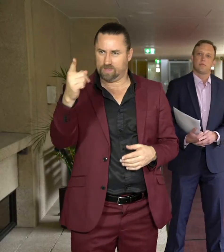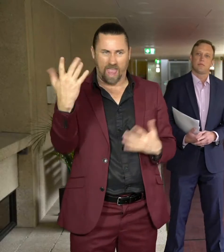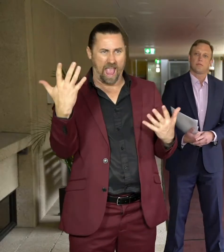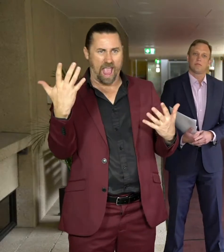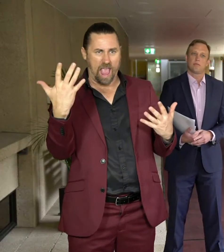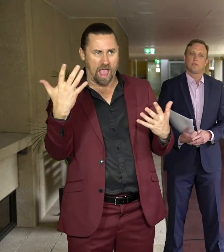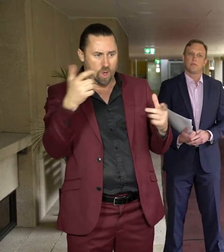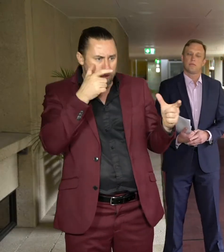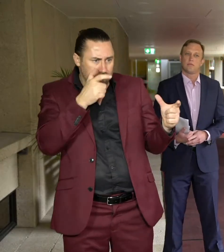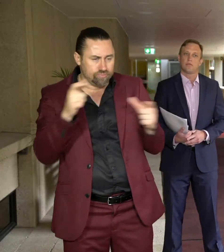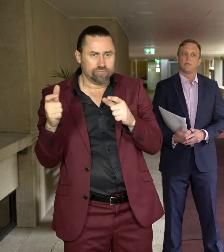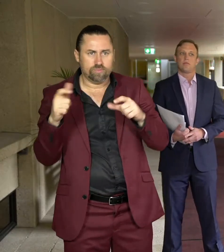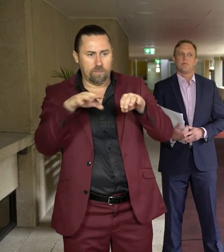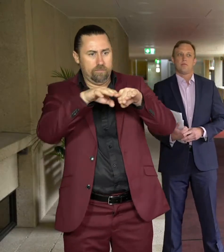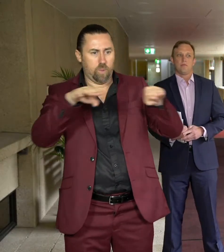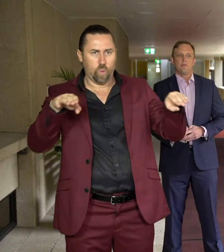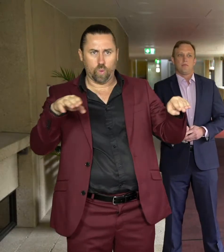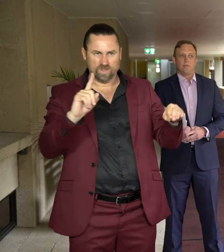monitoring